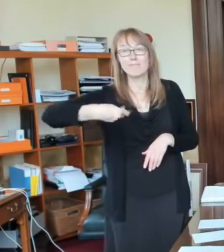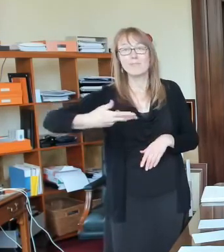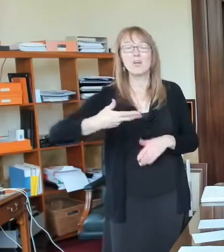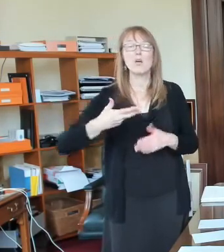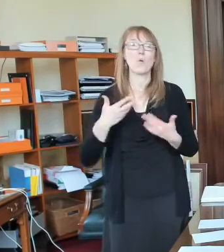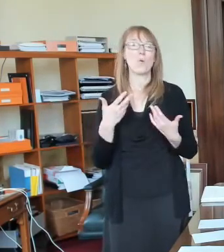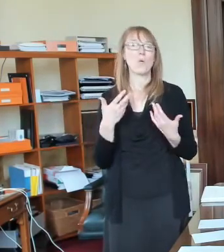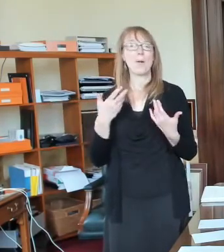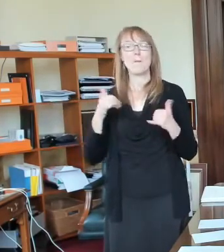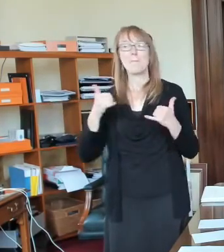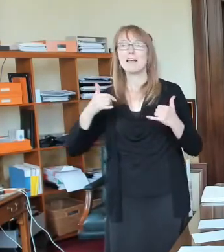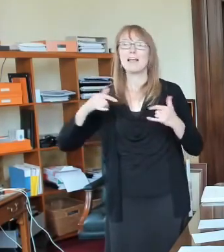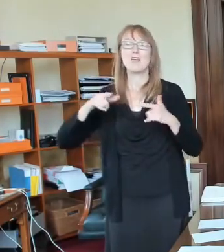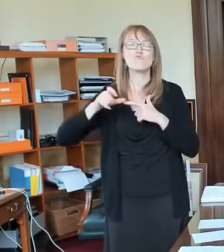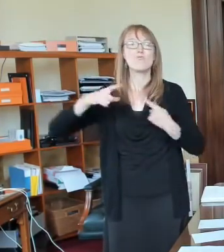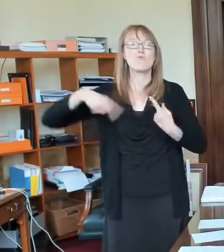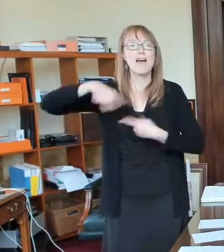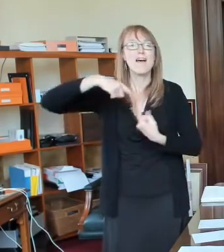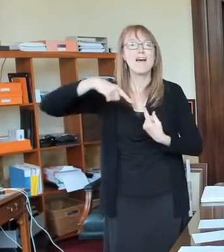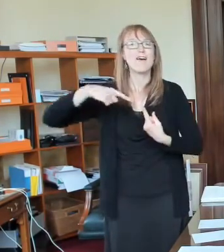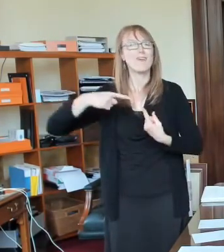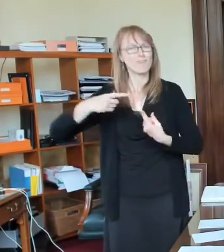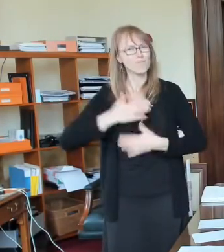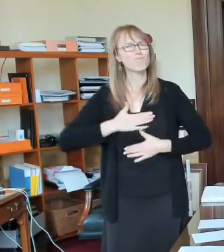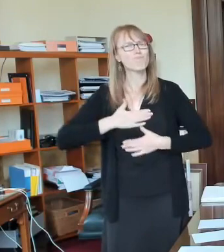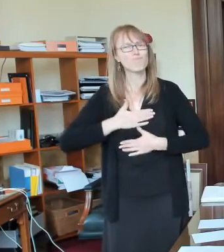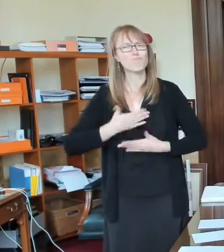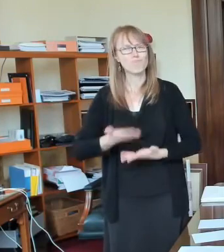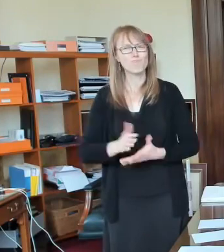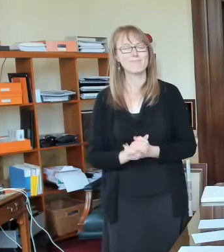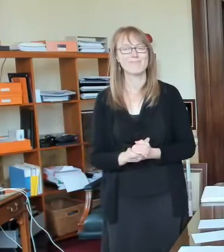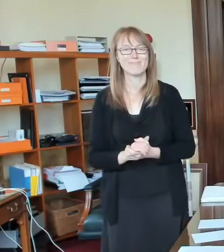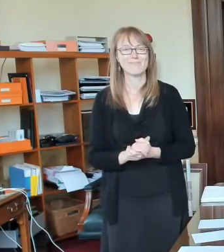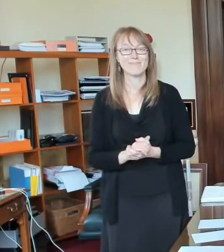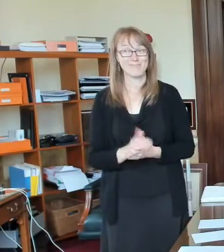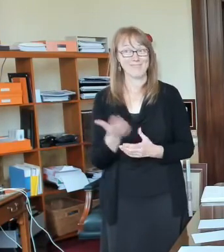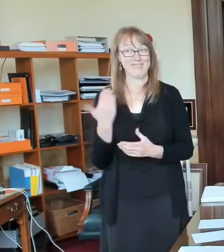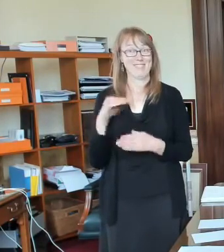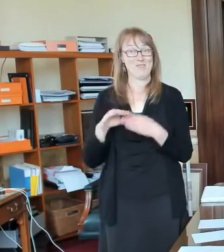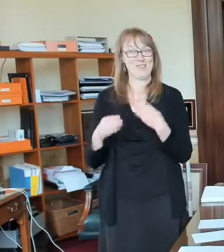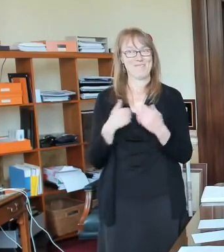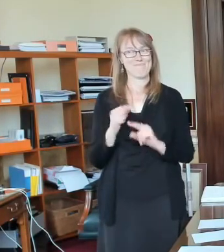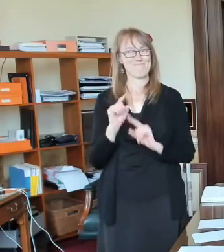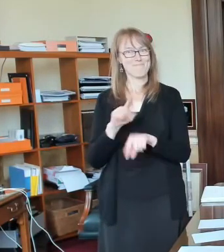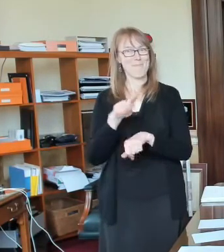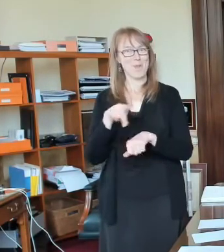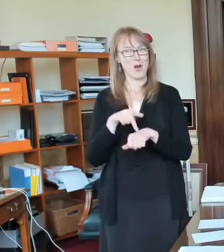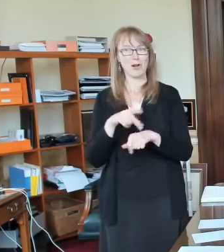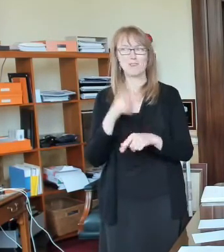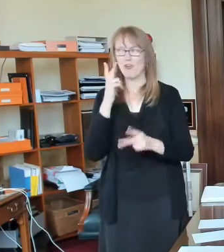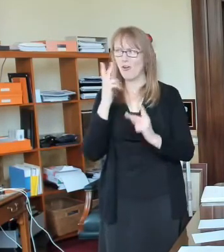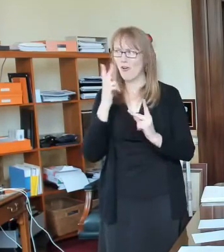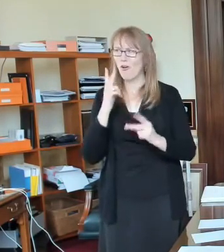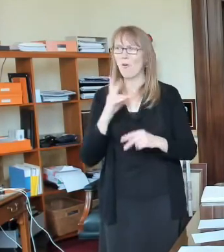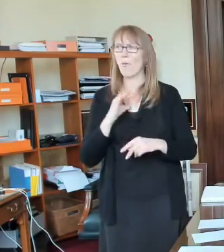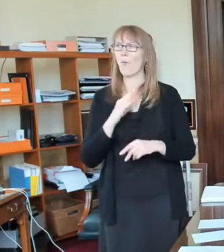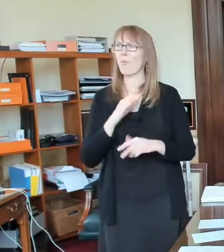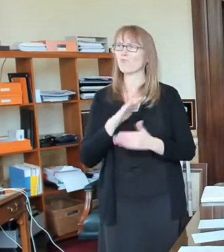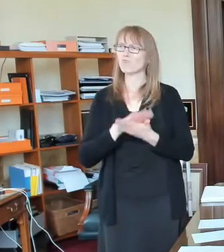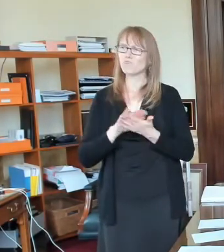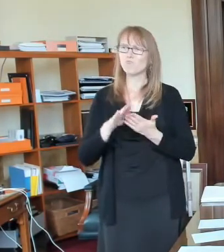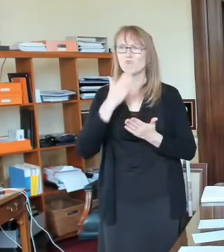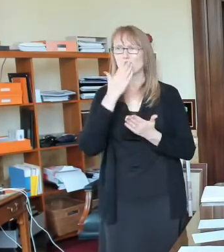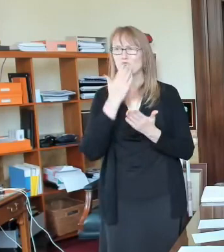was in a park over the weekend, and it was very encouraging. Lots of people there having a